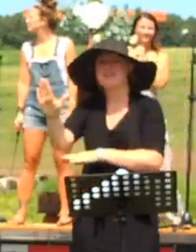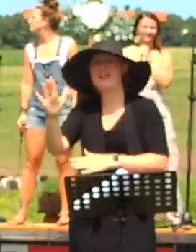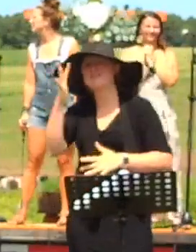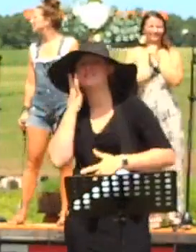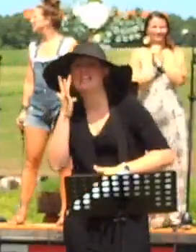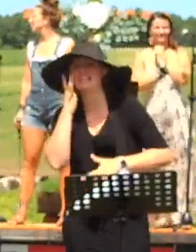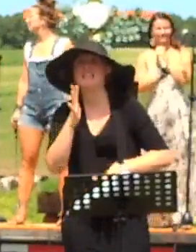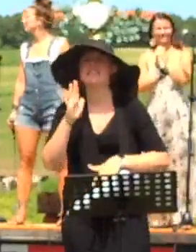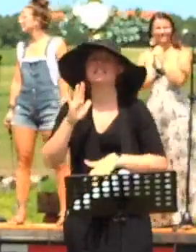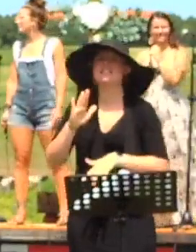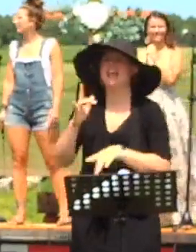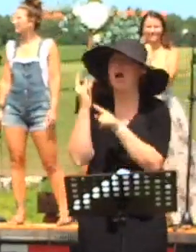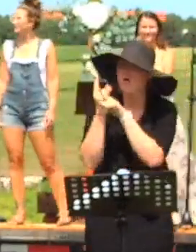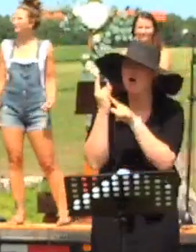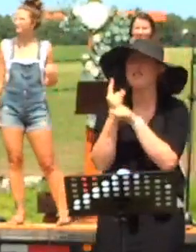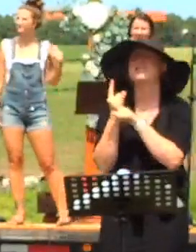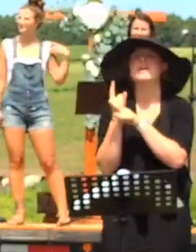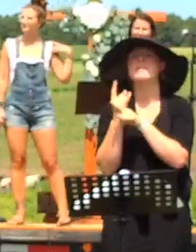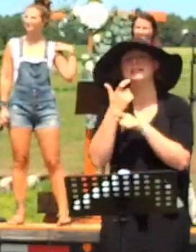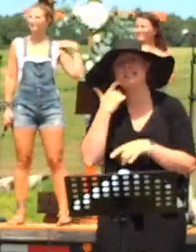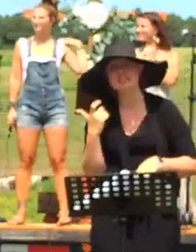and the disease, and